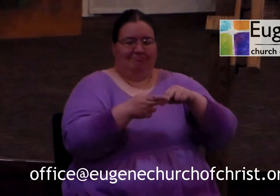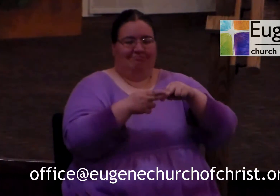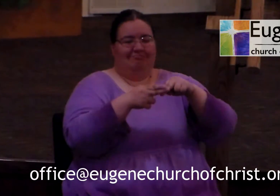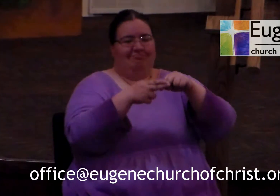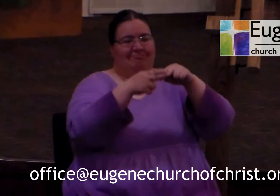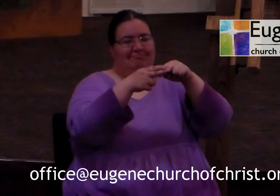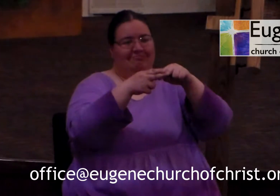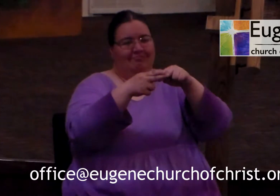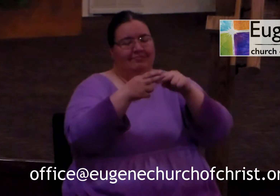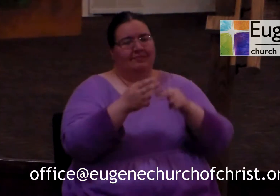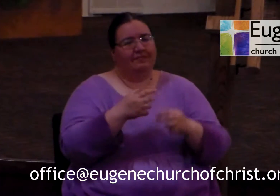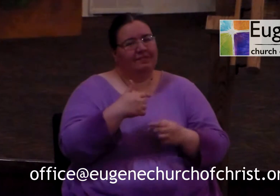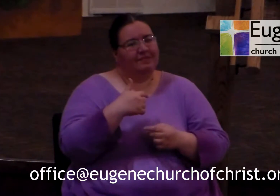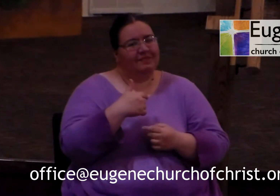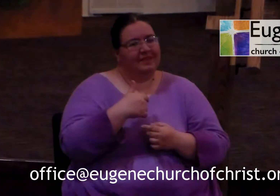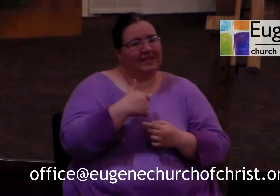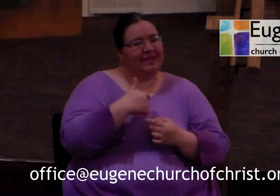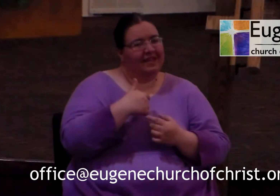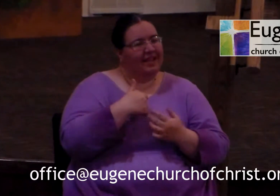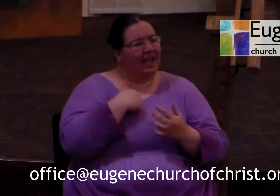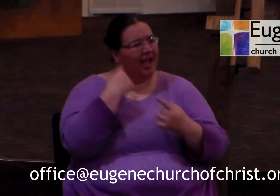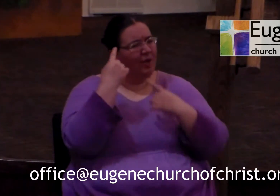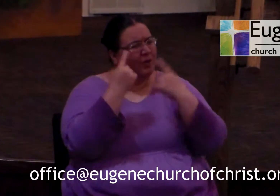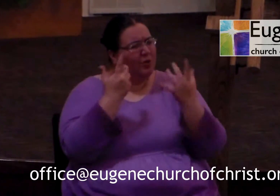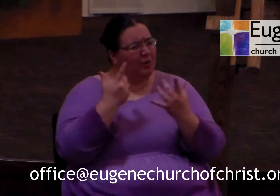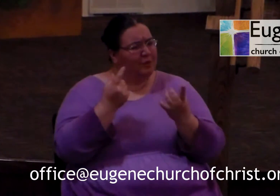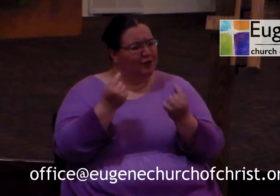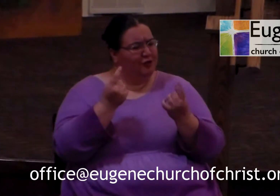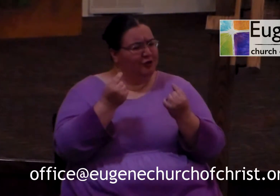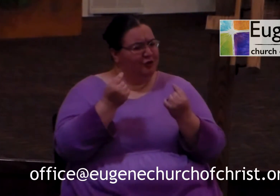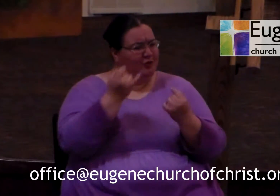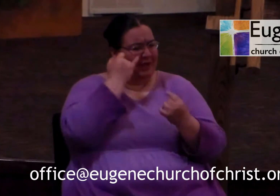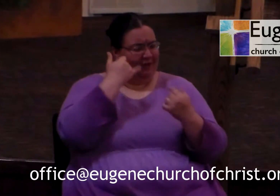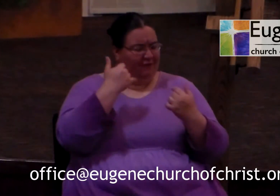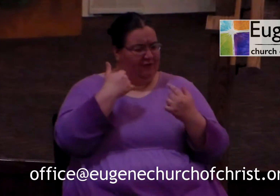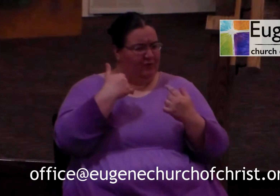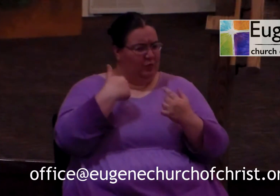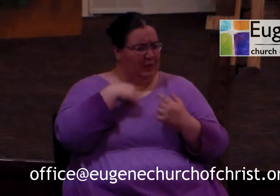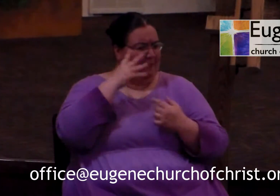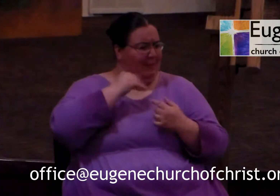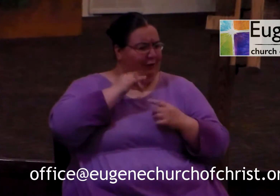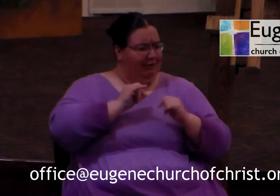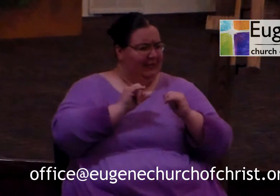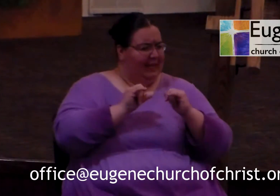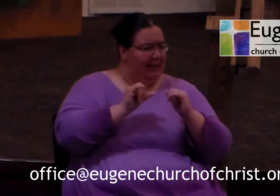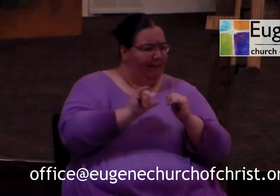And I wonder what we do when we find ourselves at times like this, because this is not all that unusual a story.